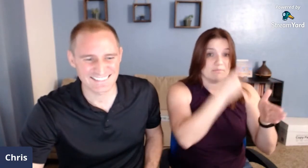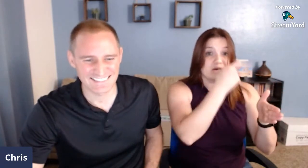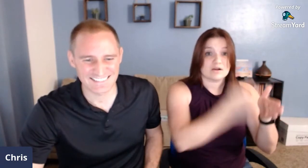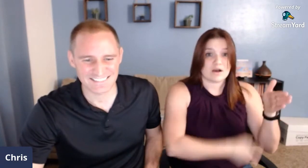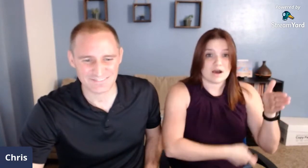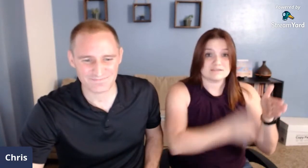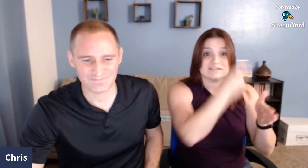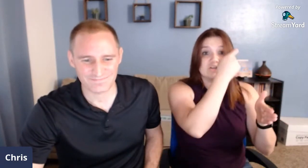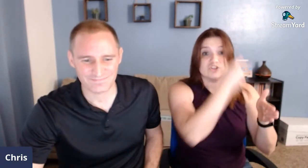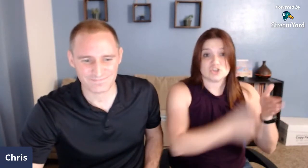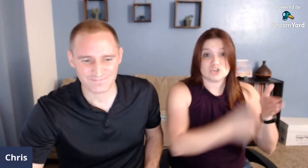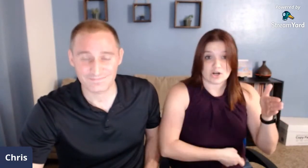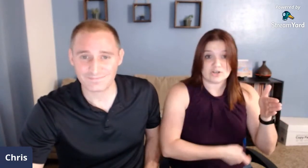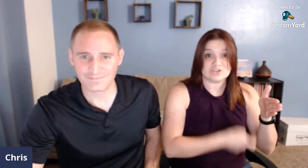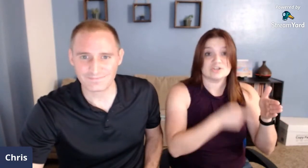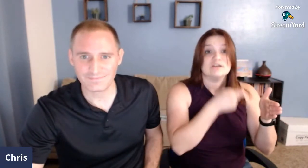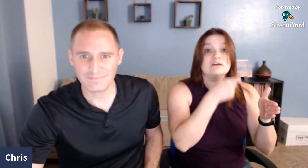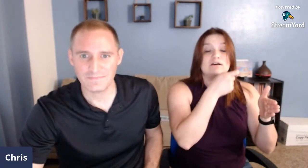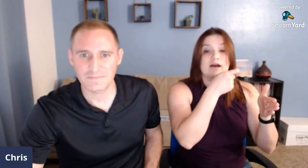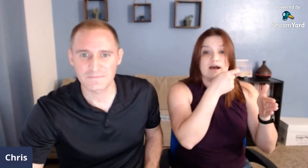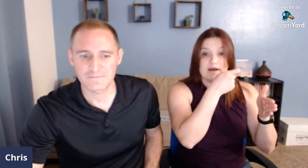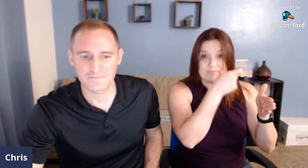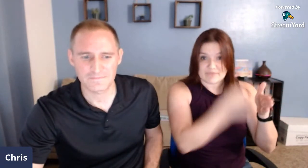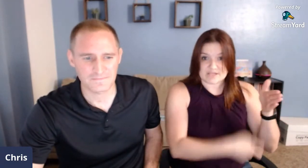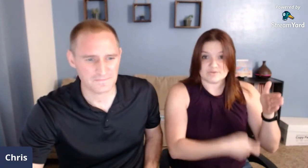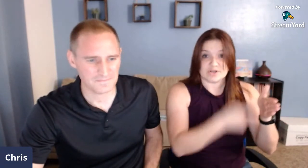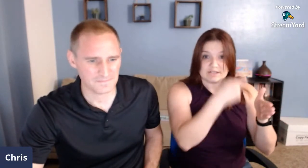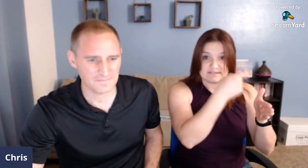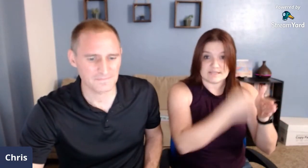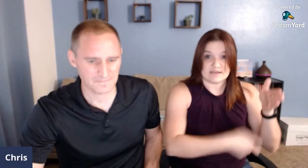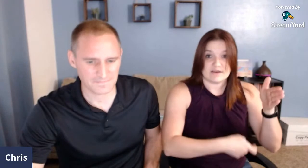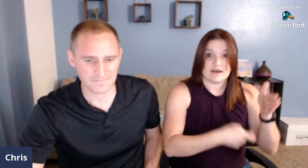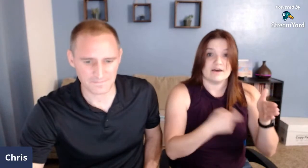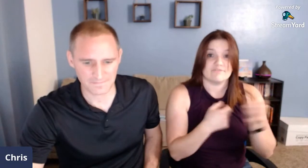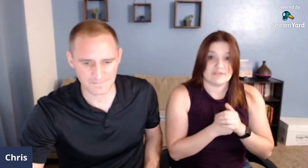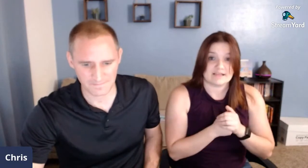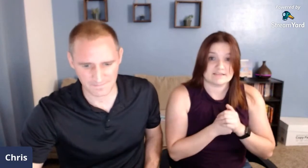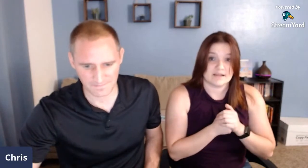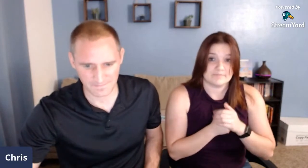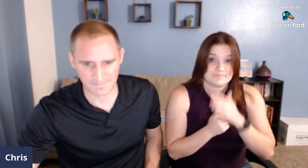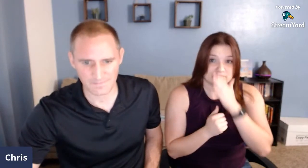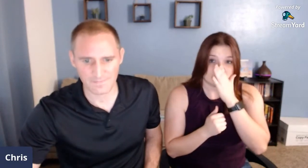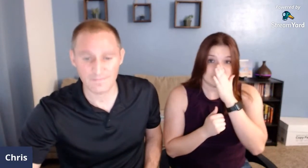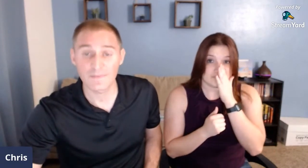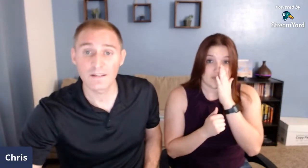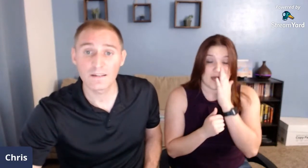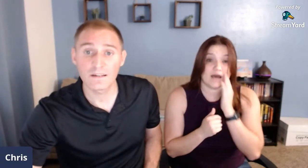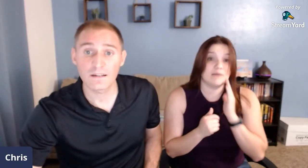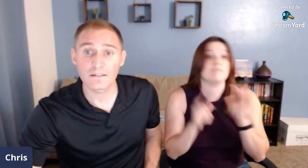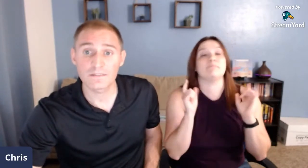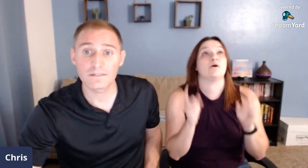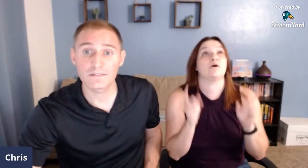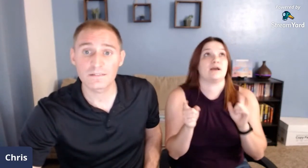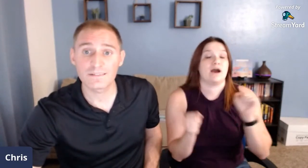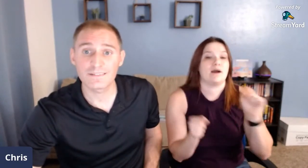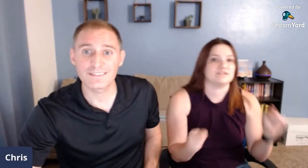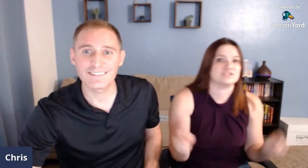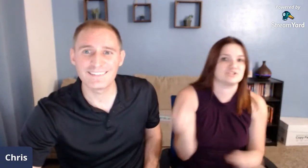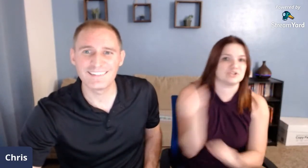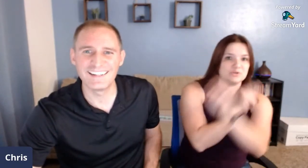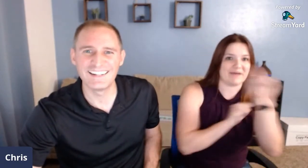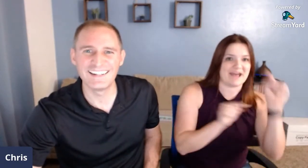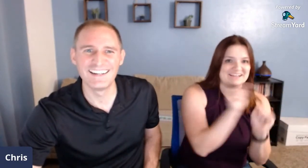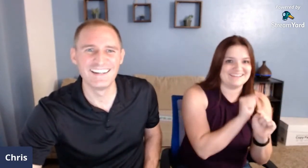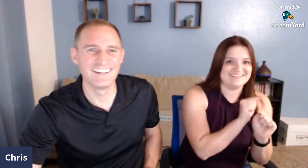your palm. Cost, charge, that's what you're going to see for that sign. Okay, I'm